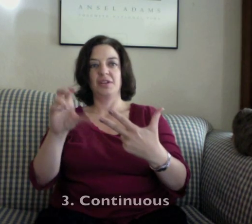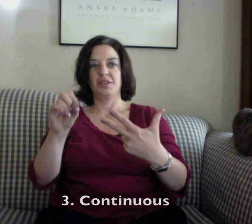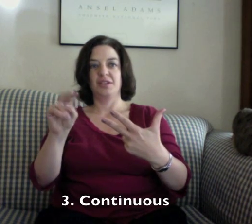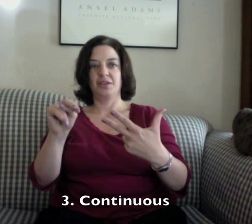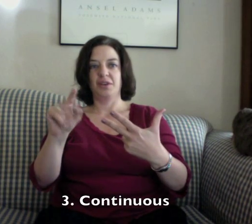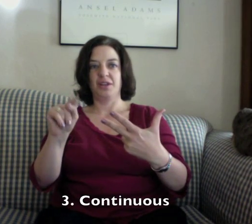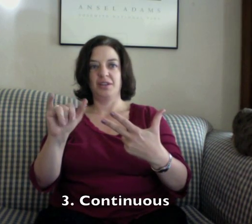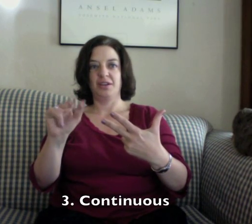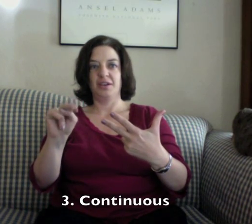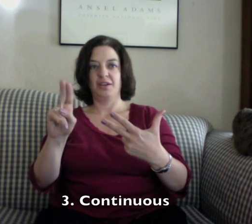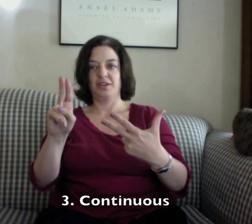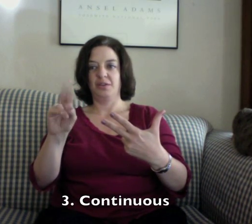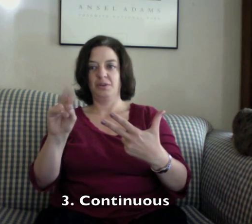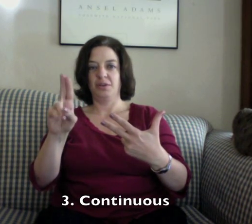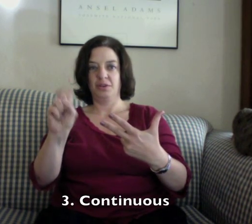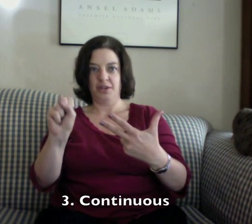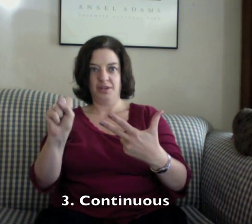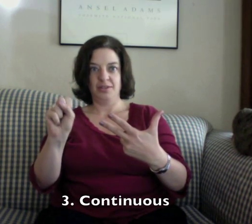The third kind is continuous.